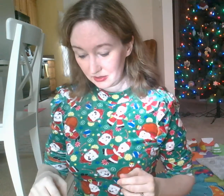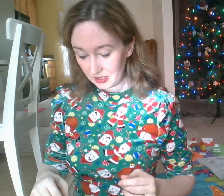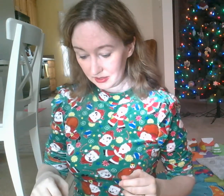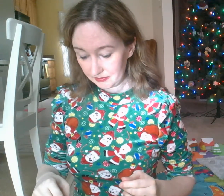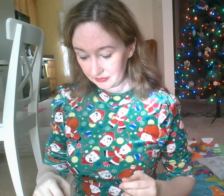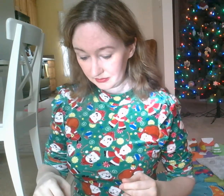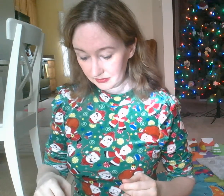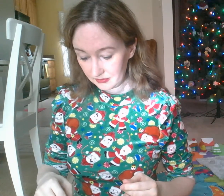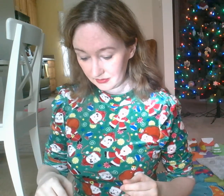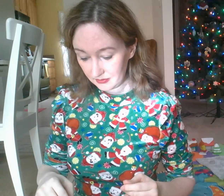So,